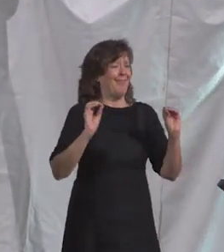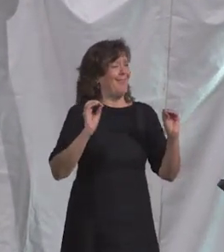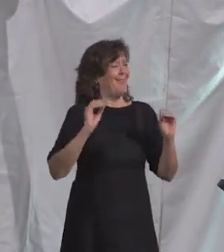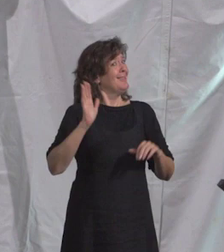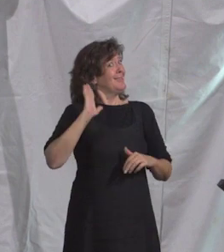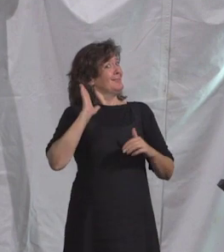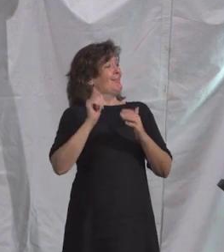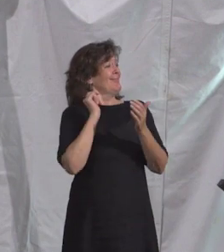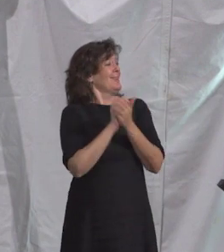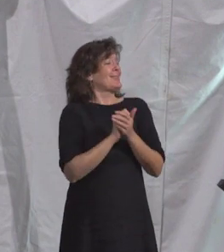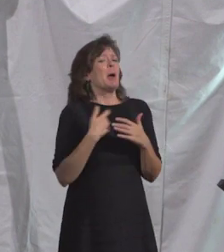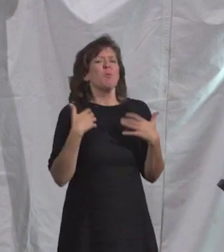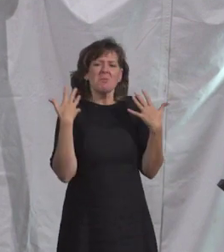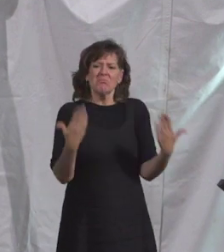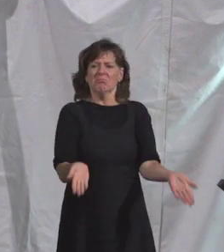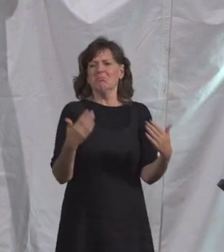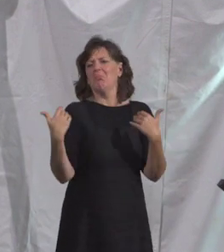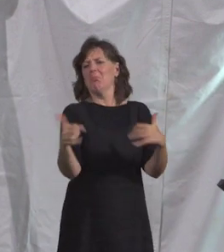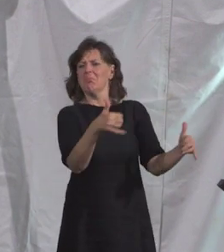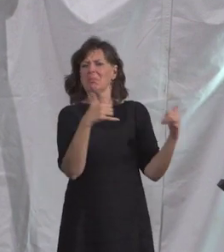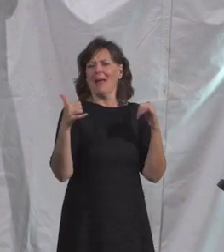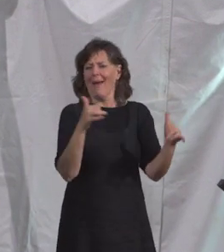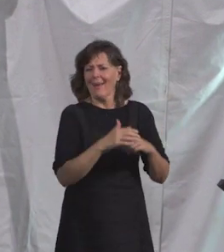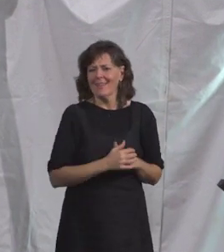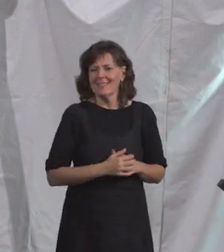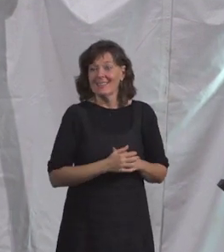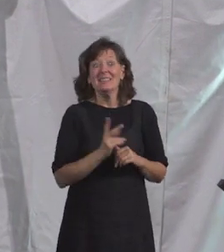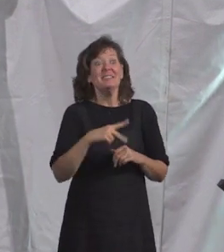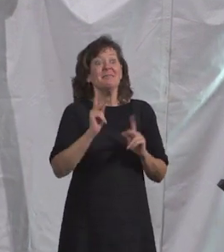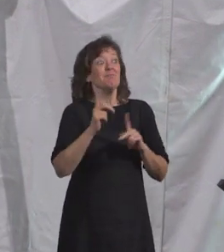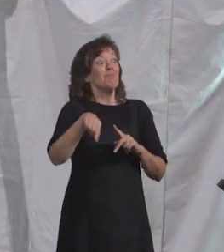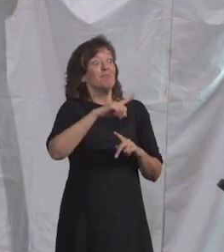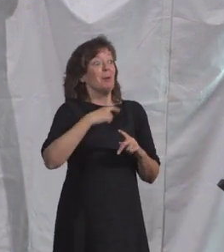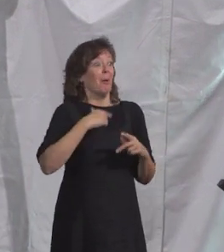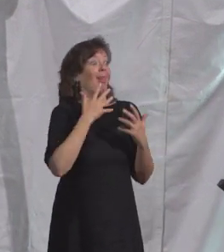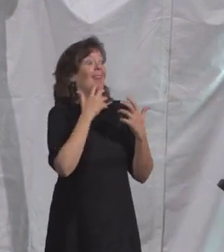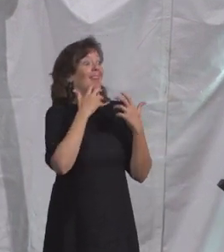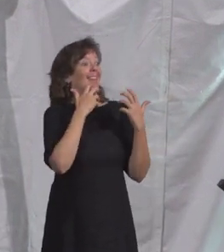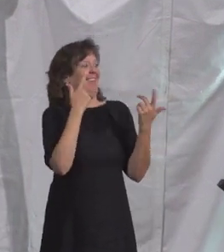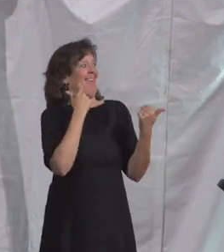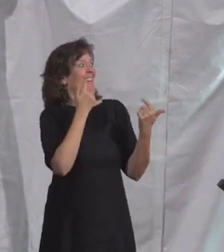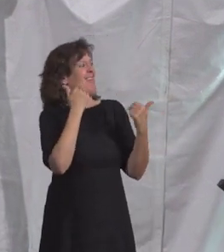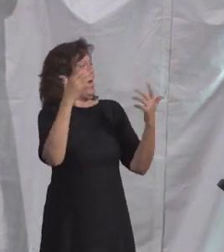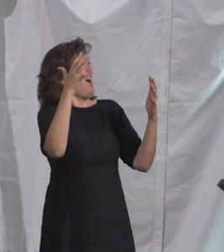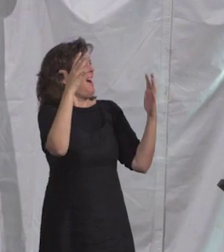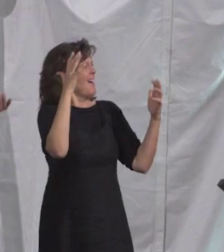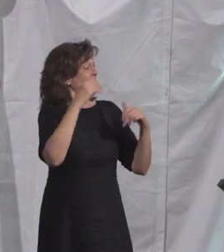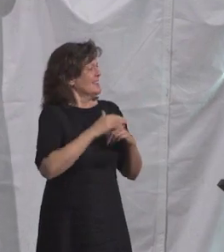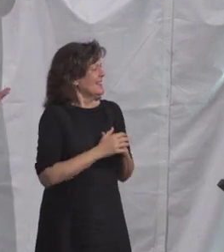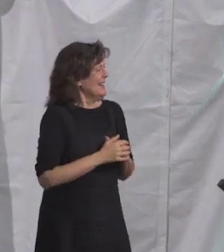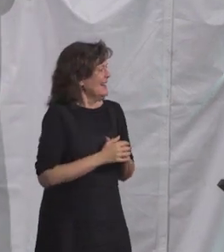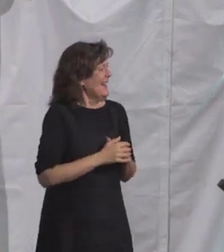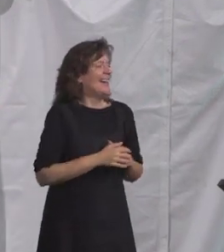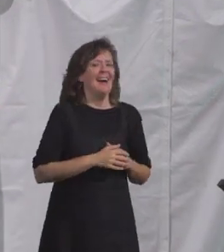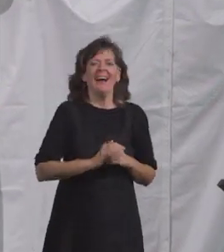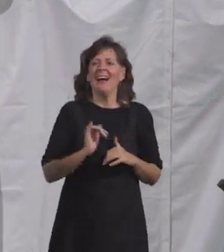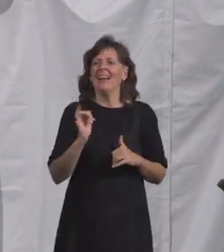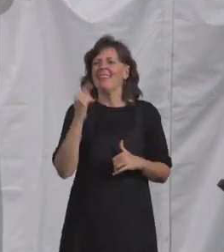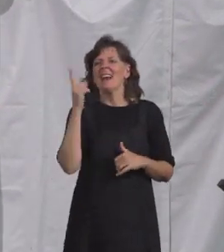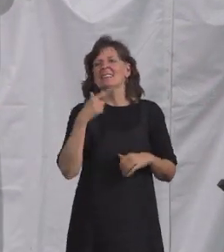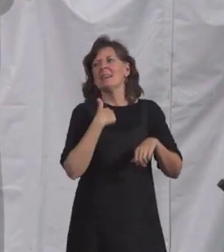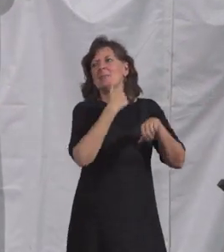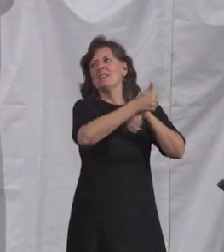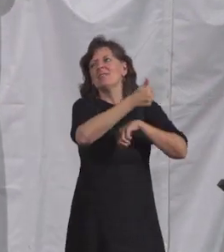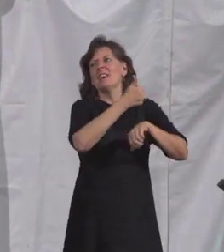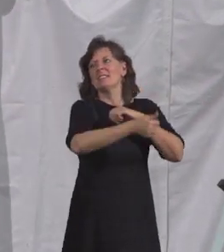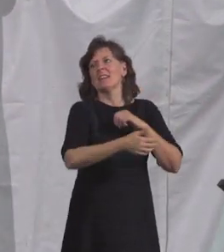We clap like it's nobody's fault, right? Like somebody, some adult came up with safety gear, a kid didn't, because now we're like, we tell our children, "Why don't you go